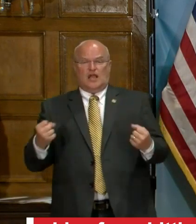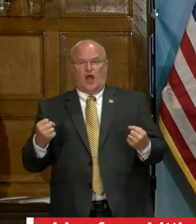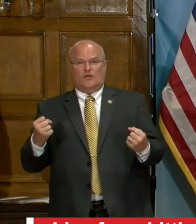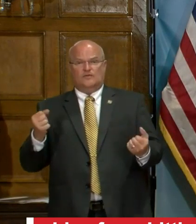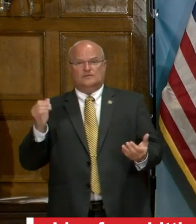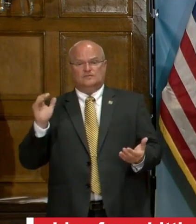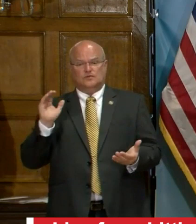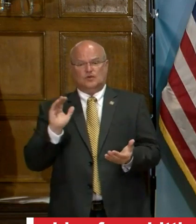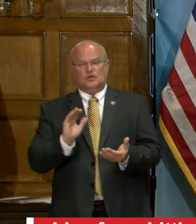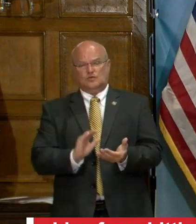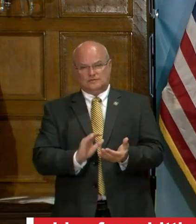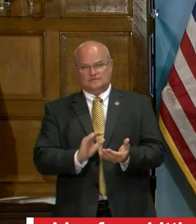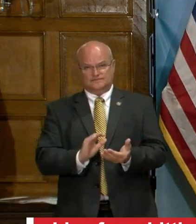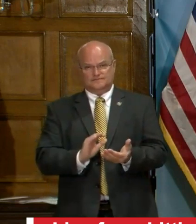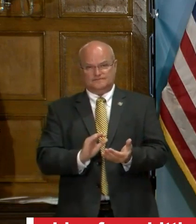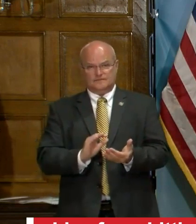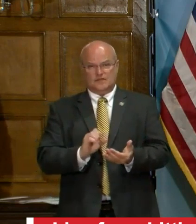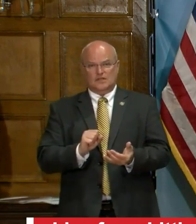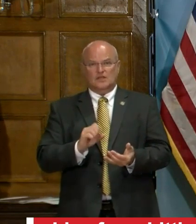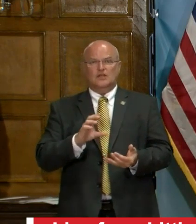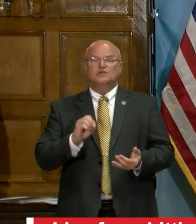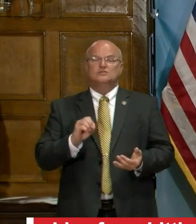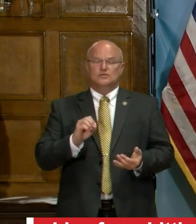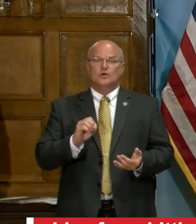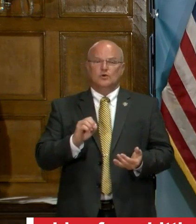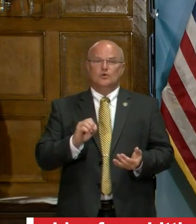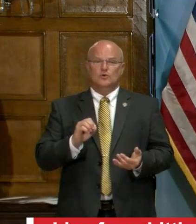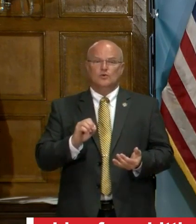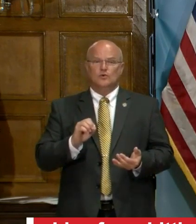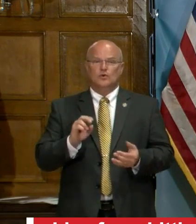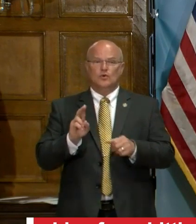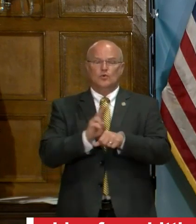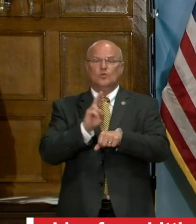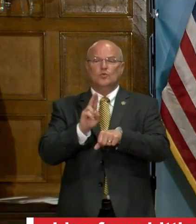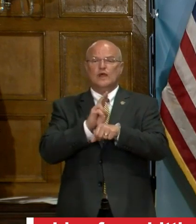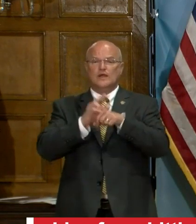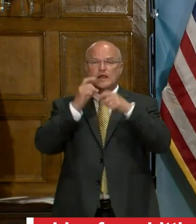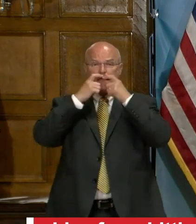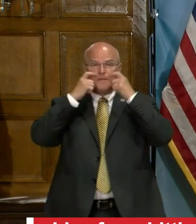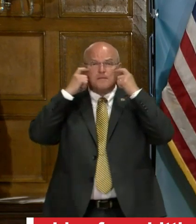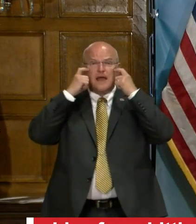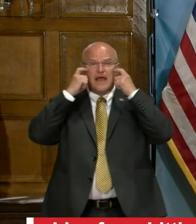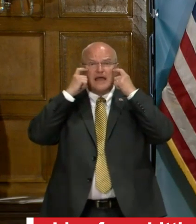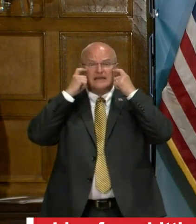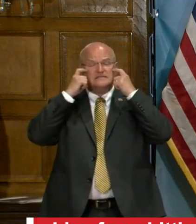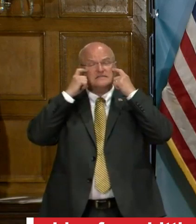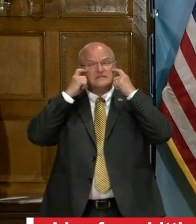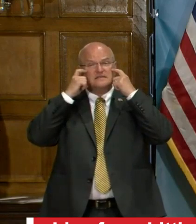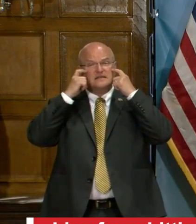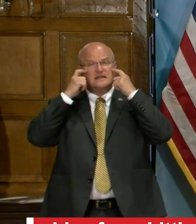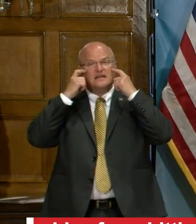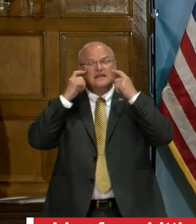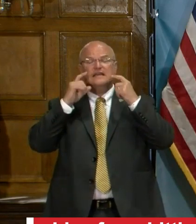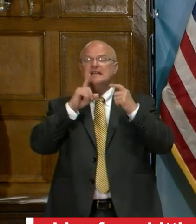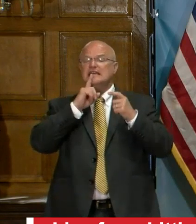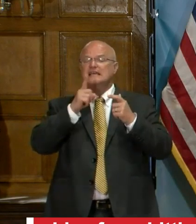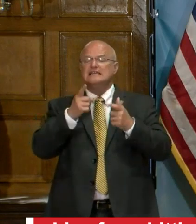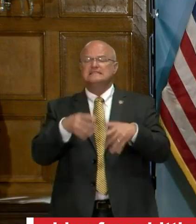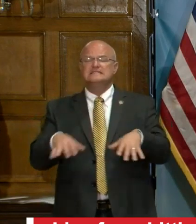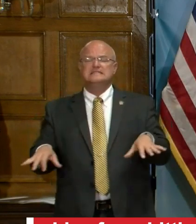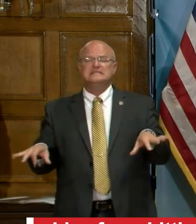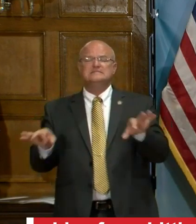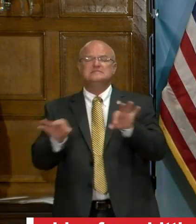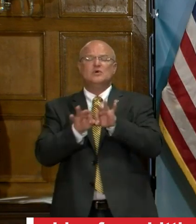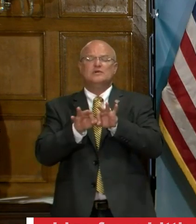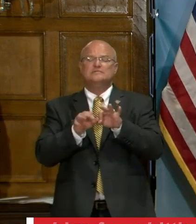going to go the opposite direction. And wearing a mask or face covering is just